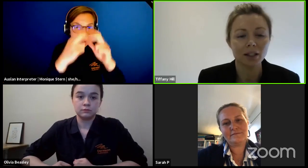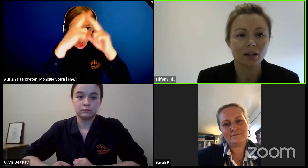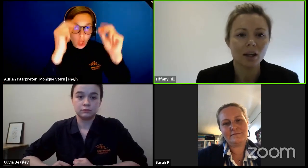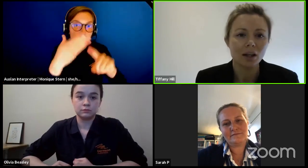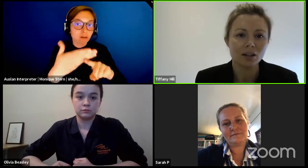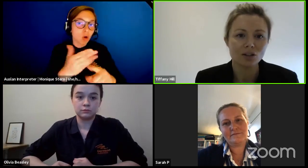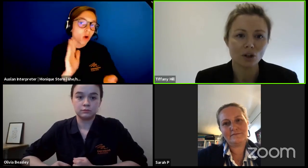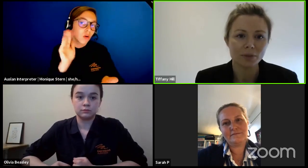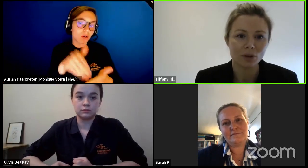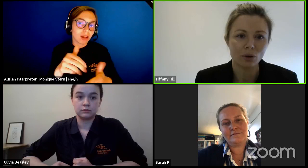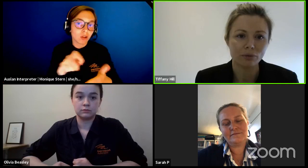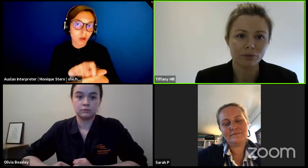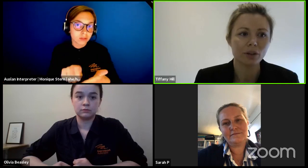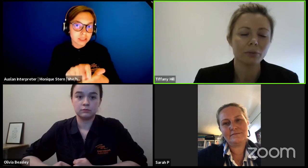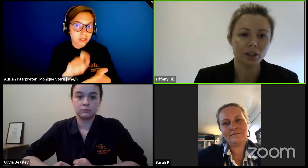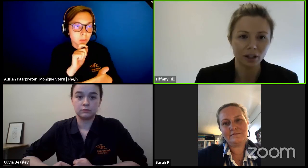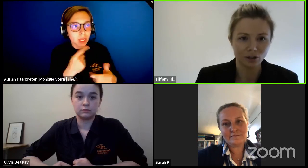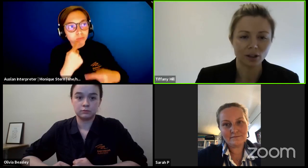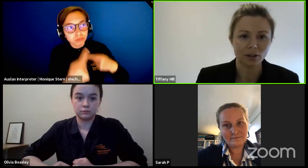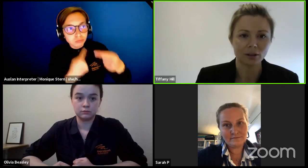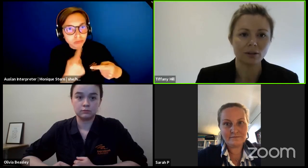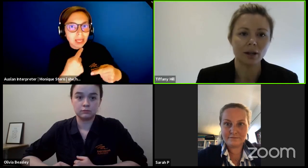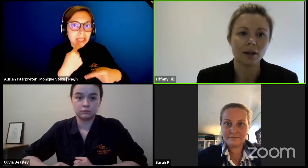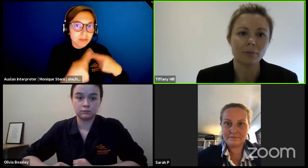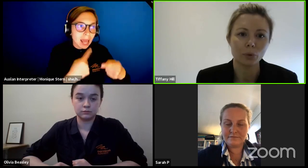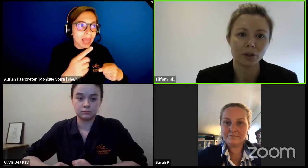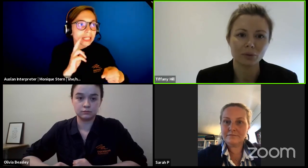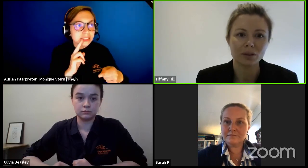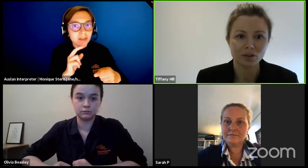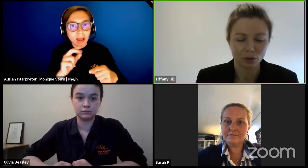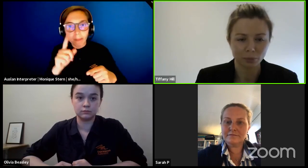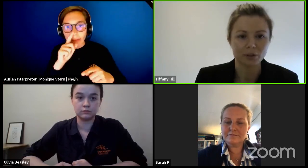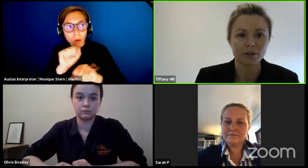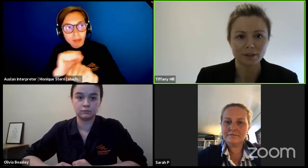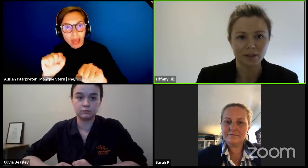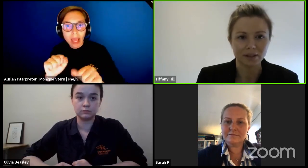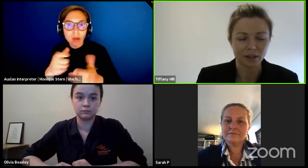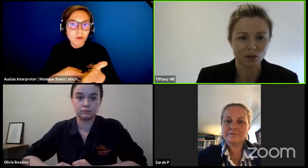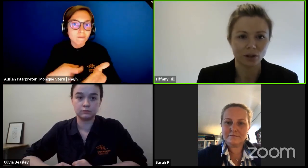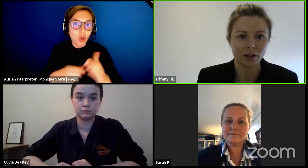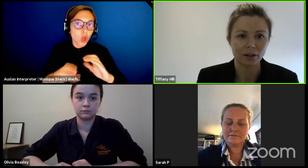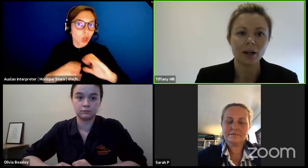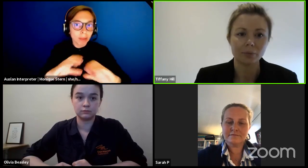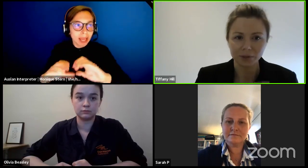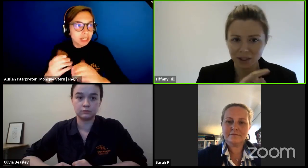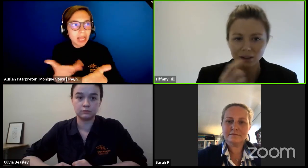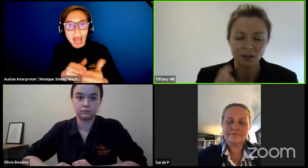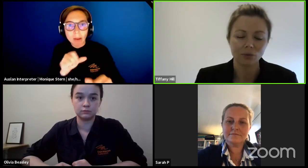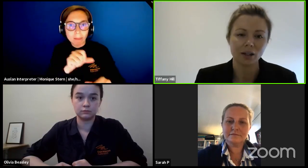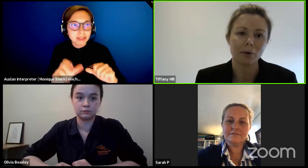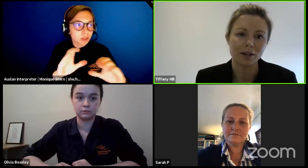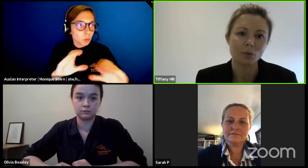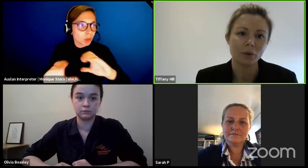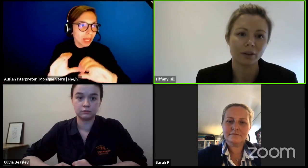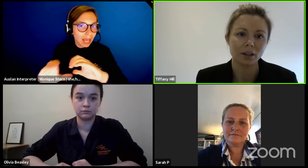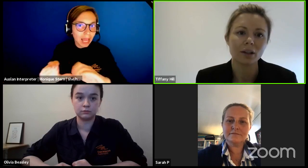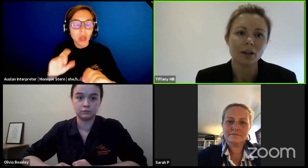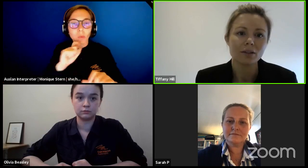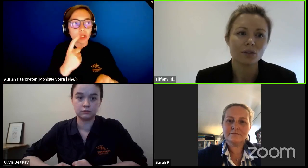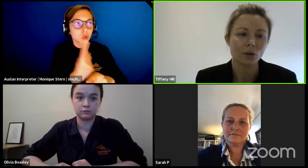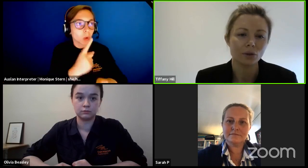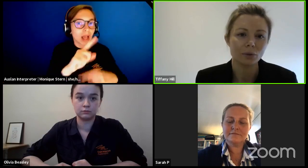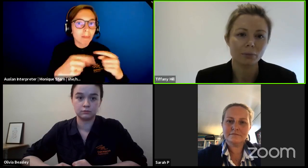coming in terms of communication and working with interpreters, etc., and particularly around mask